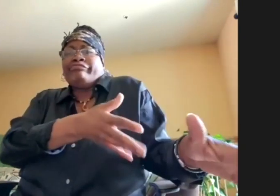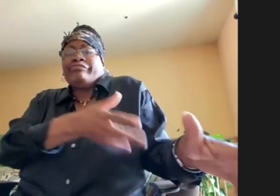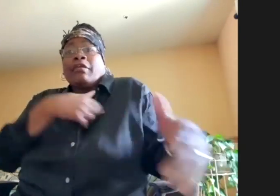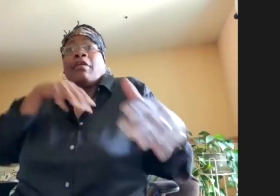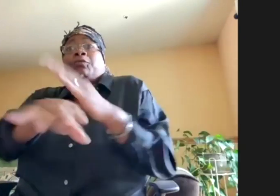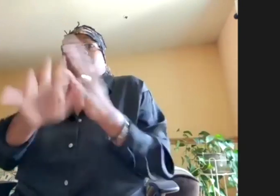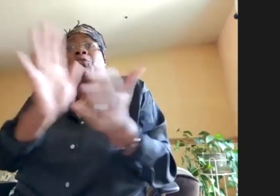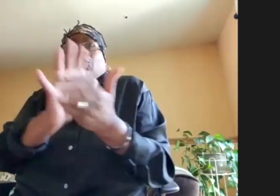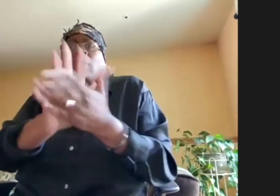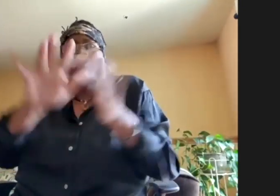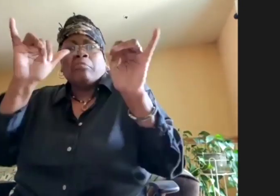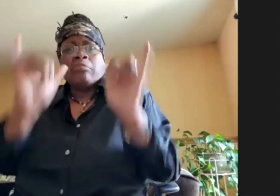hearing family.